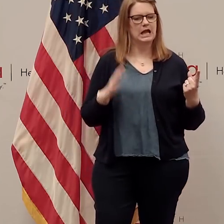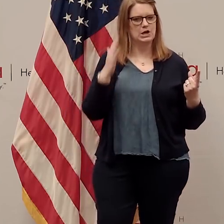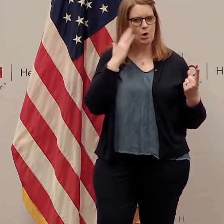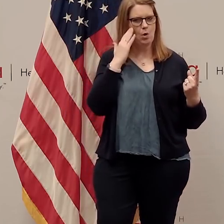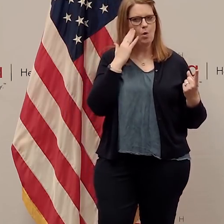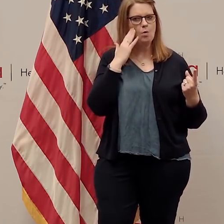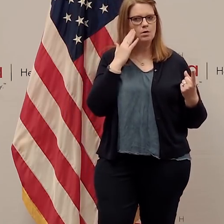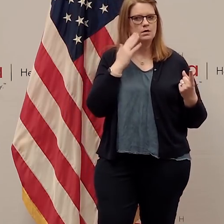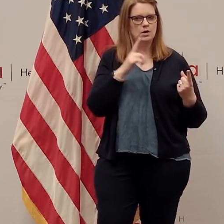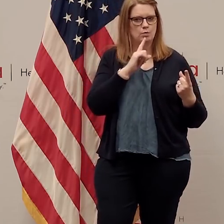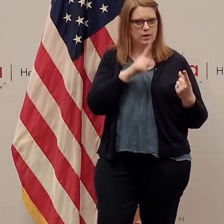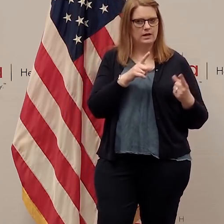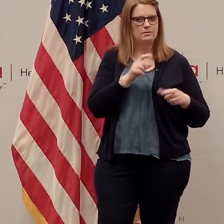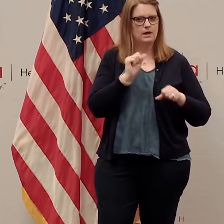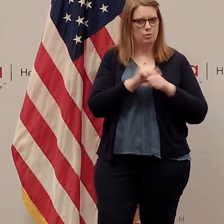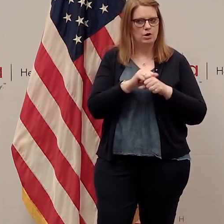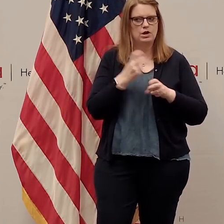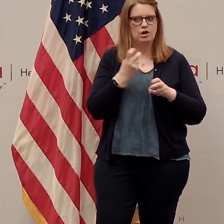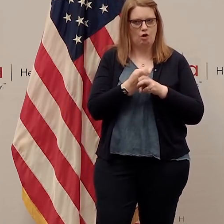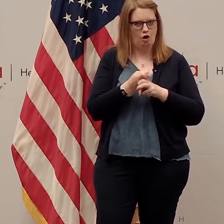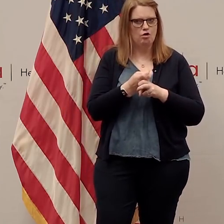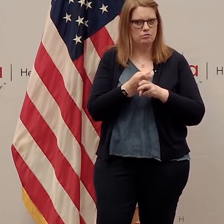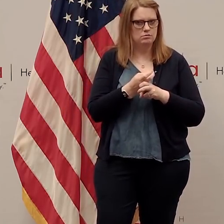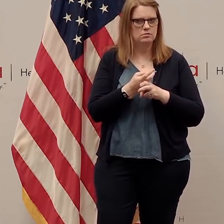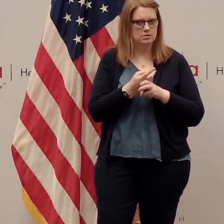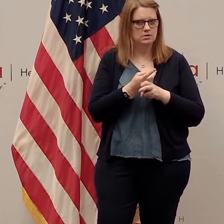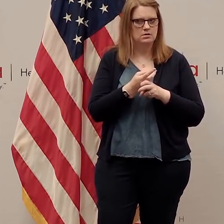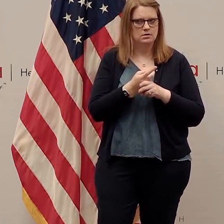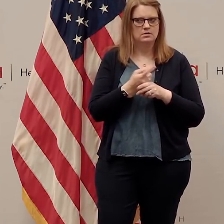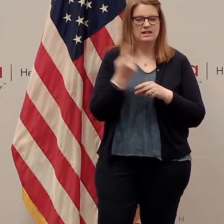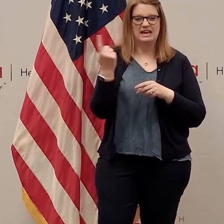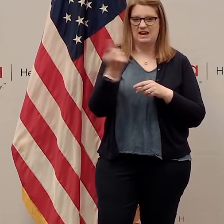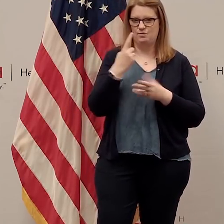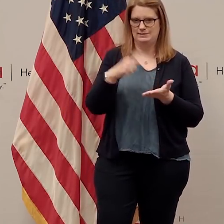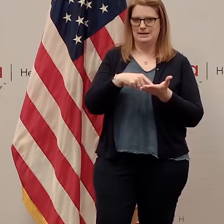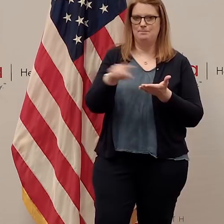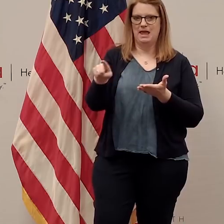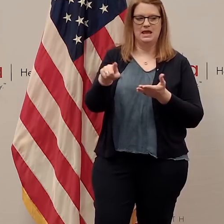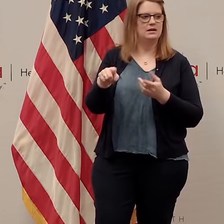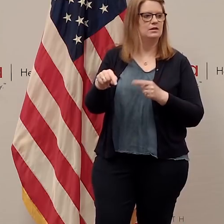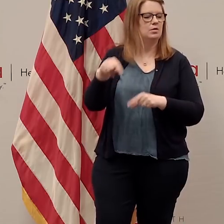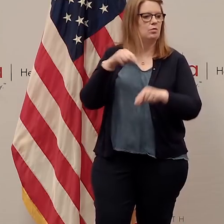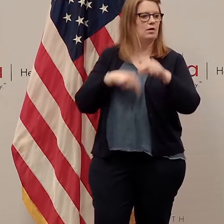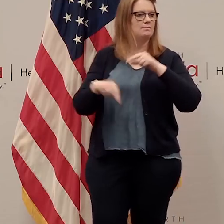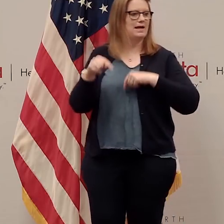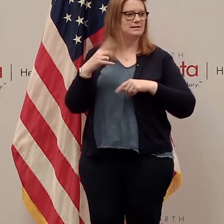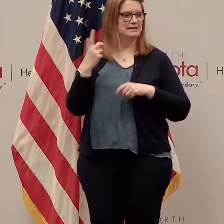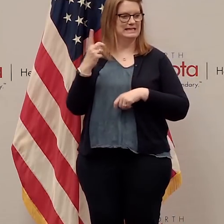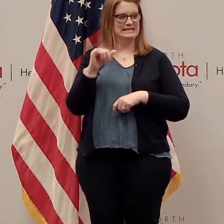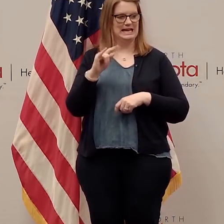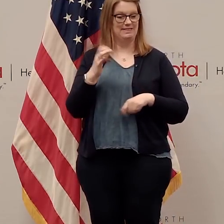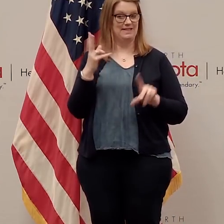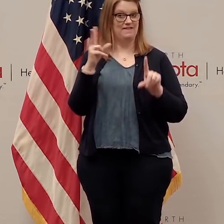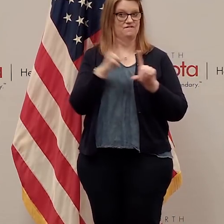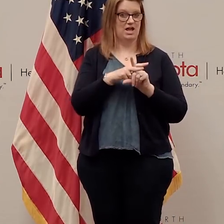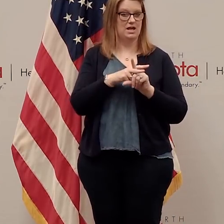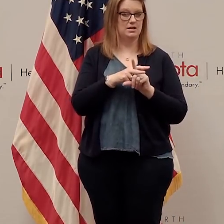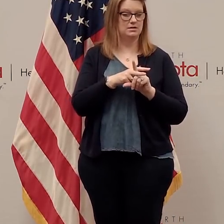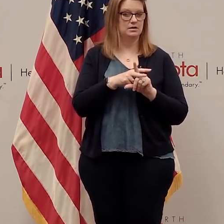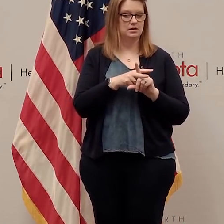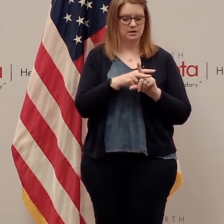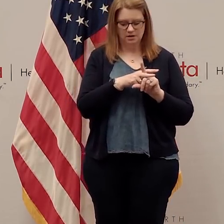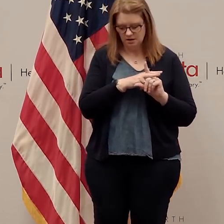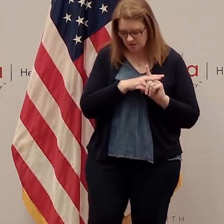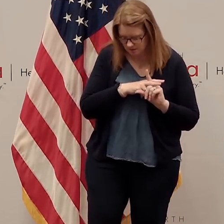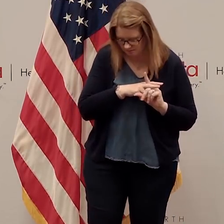we're working very hard to make sure that everybody's getting paid the exact amount going back to the date that they filed. And so I believe that